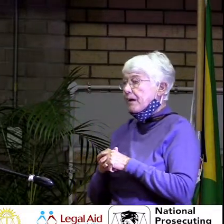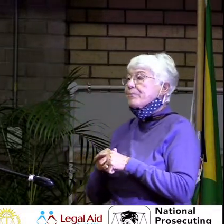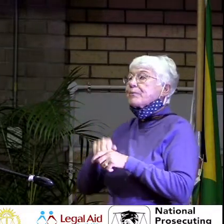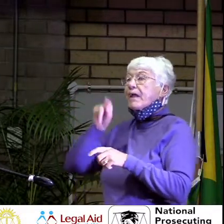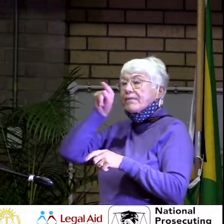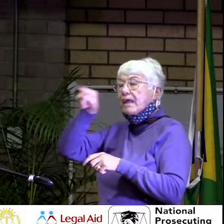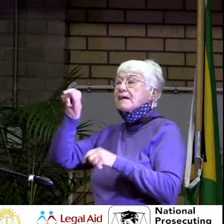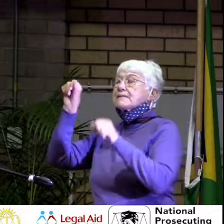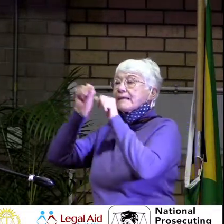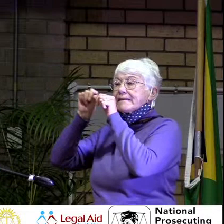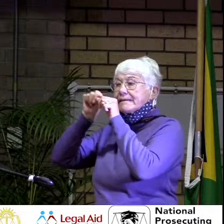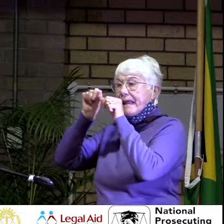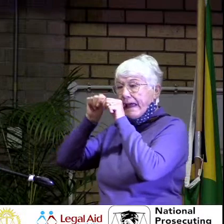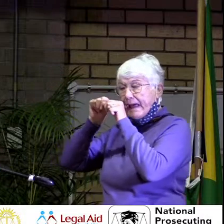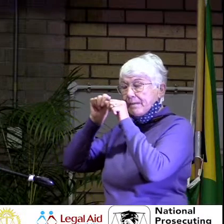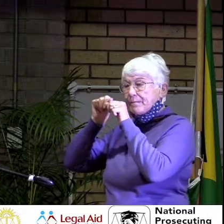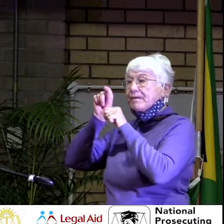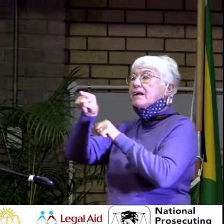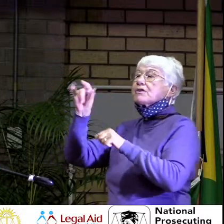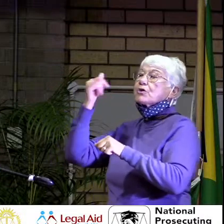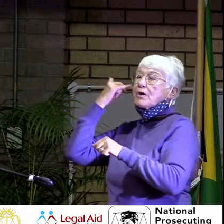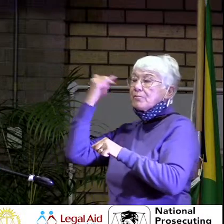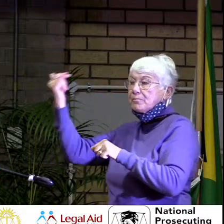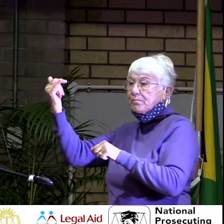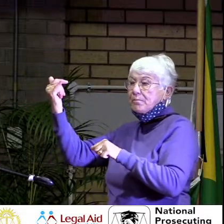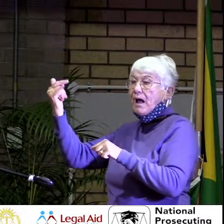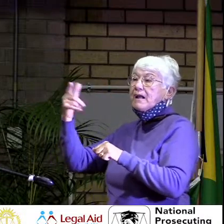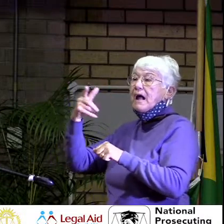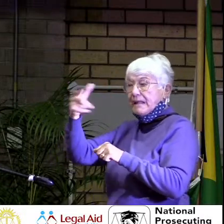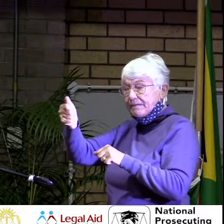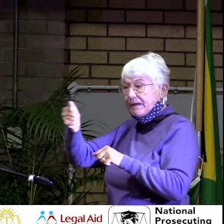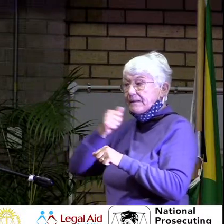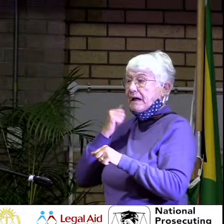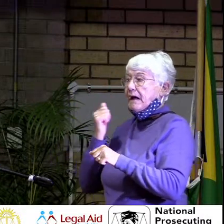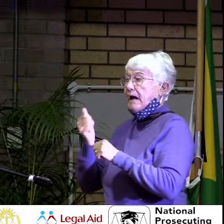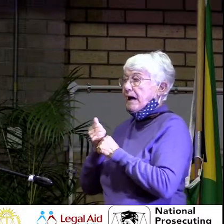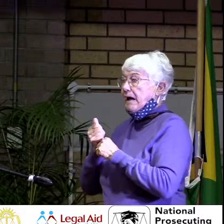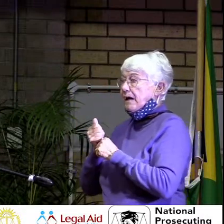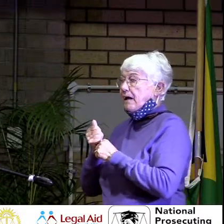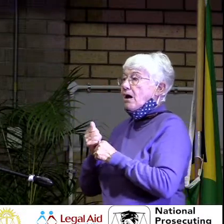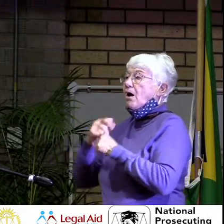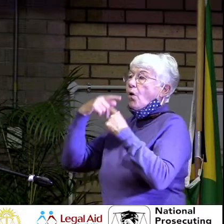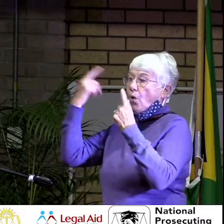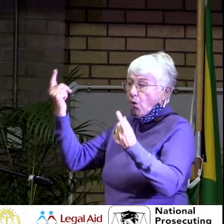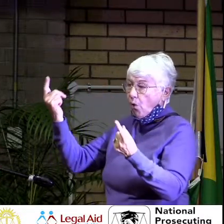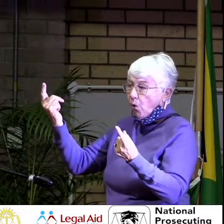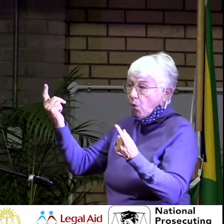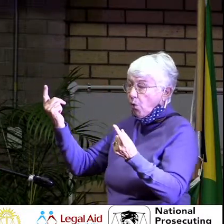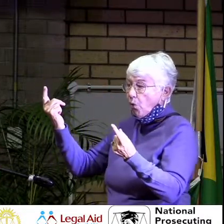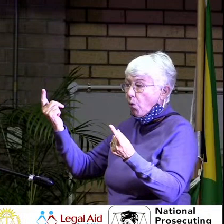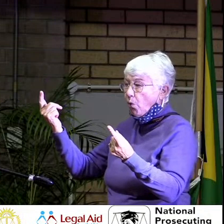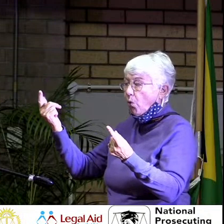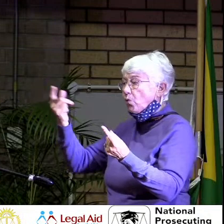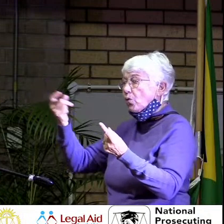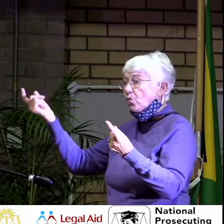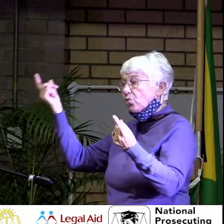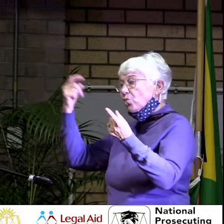0800 428 428. And you can also send a please call me to that call